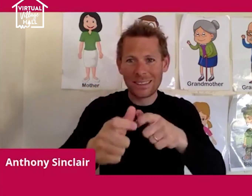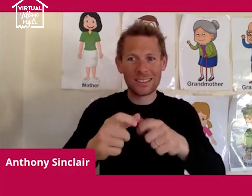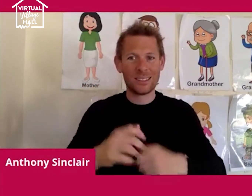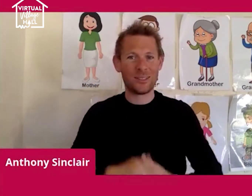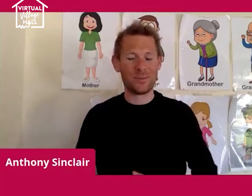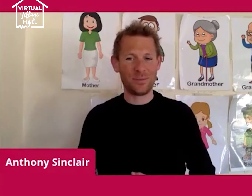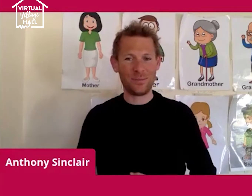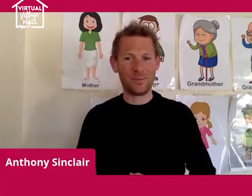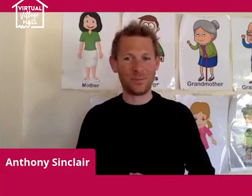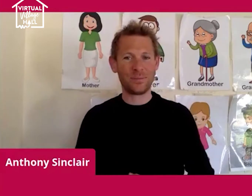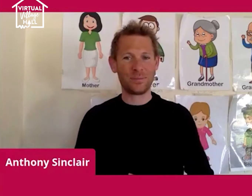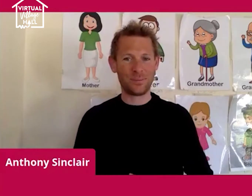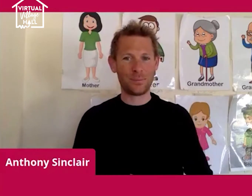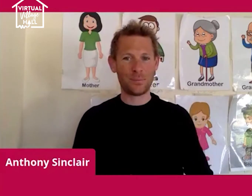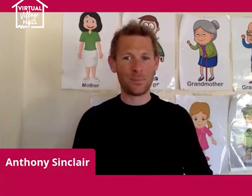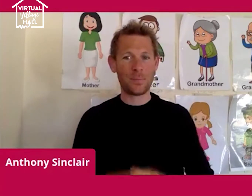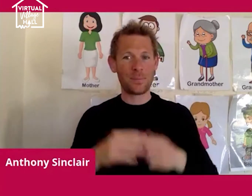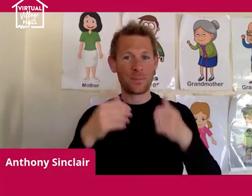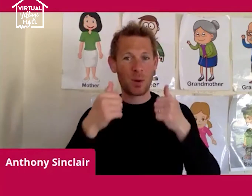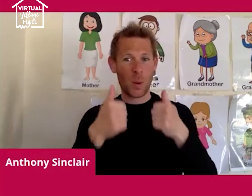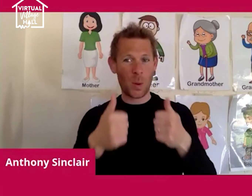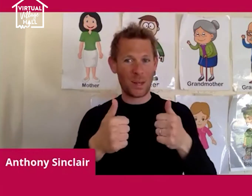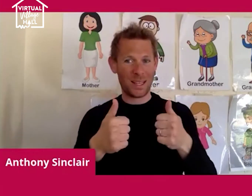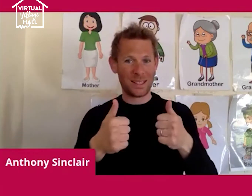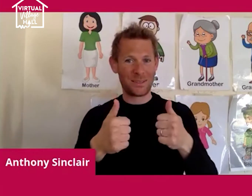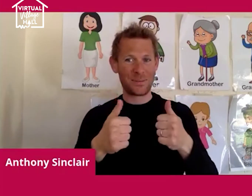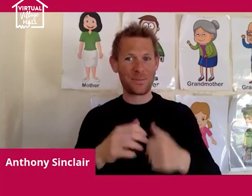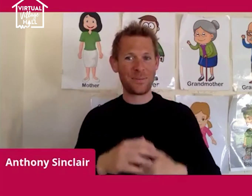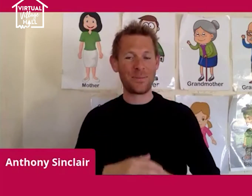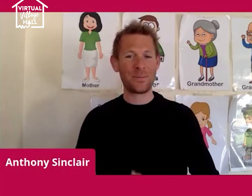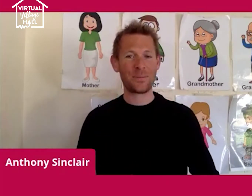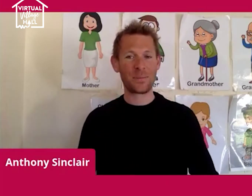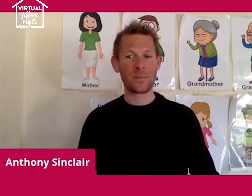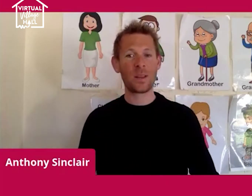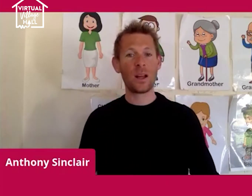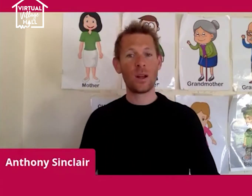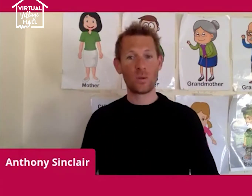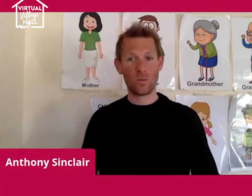before that BSL has its own grammar and its own structure. Okay?